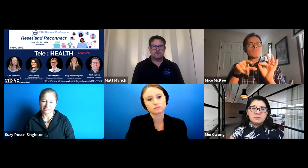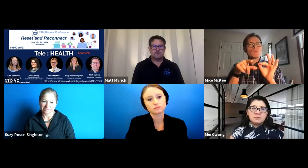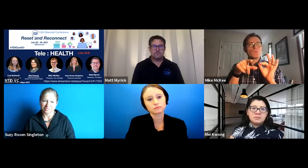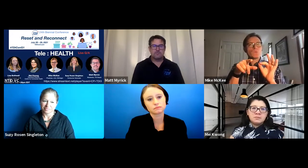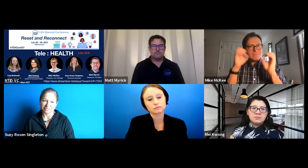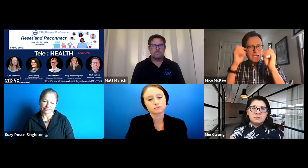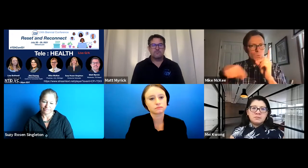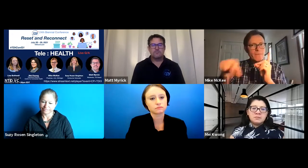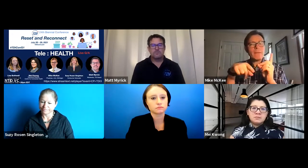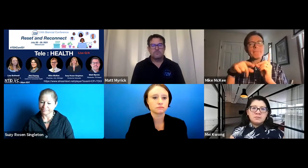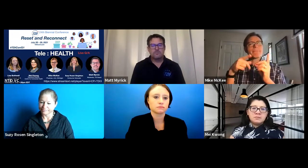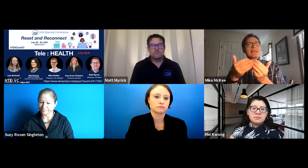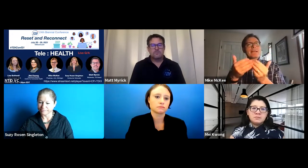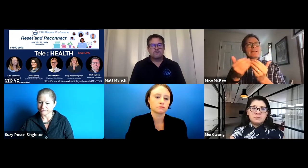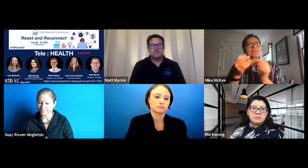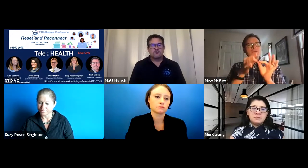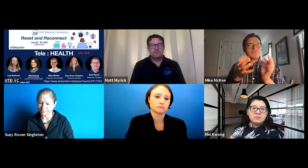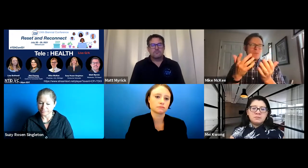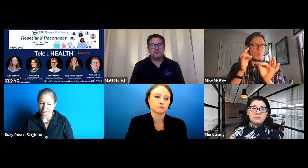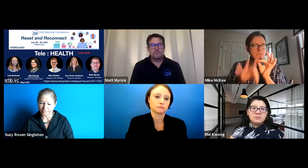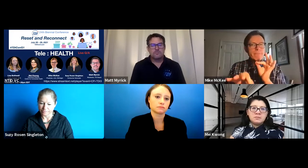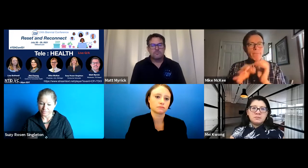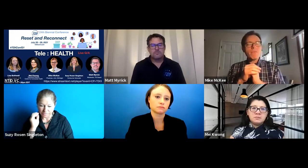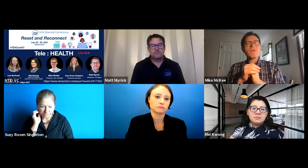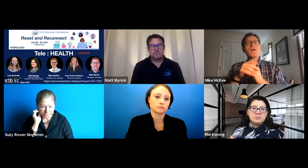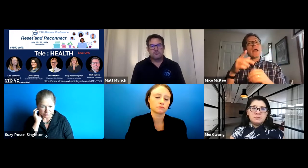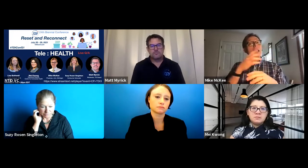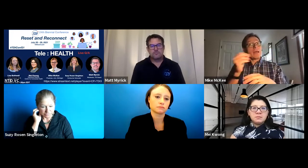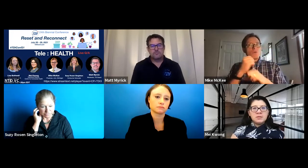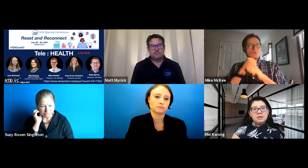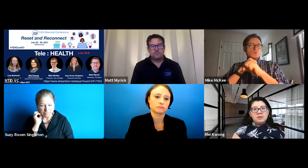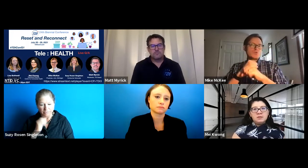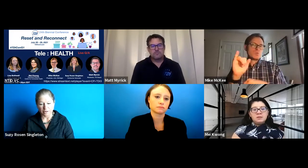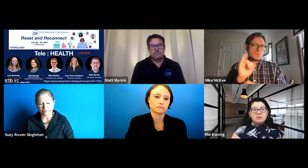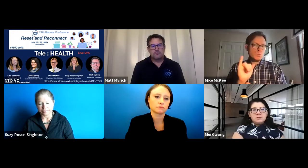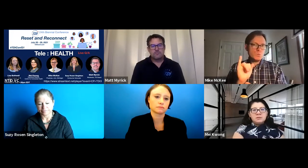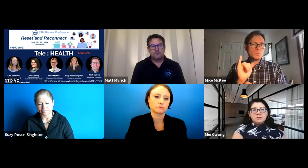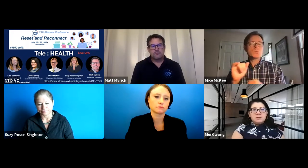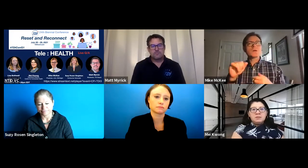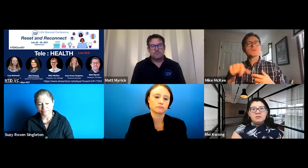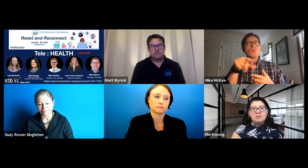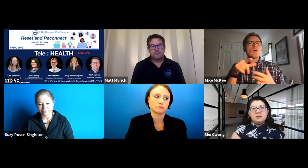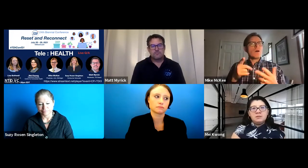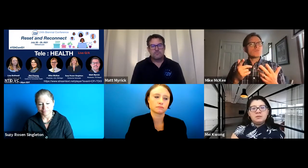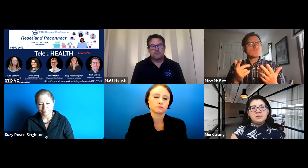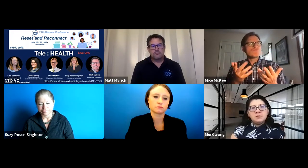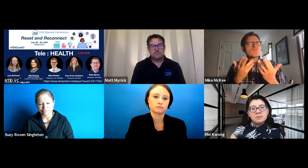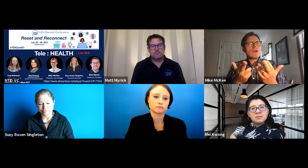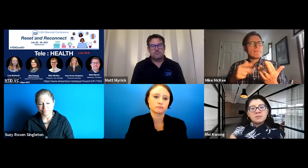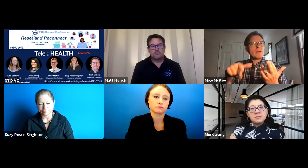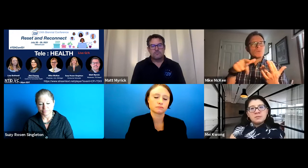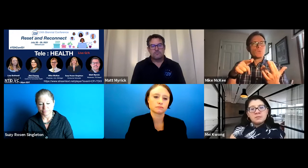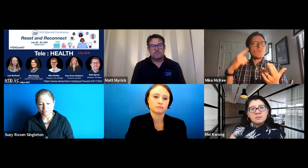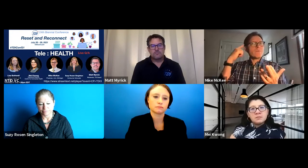to connect to the CART services. So it's important that we educate them and make that transition easier and also more